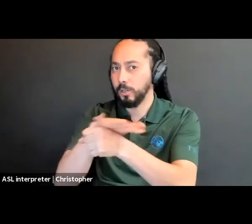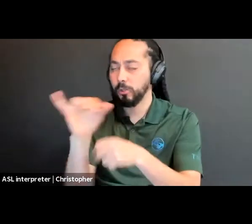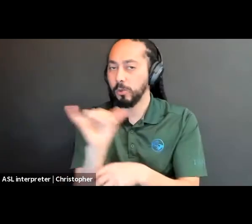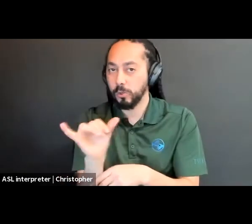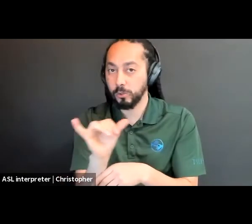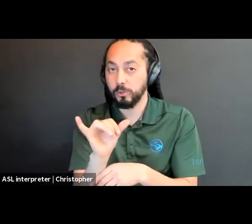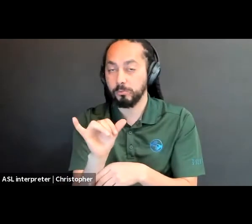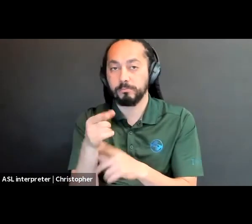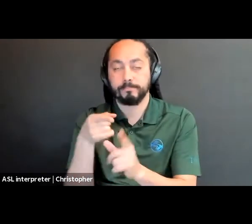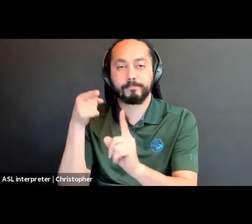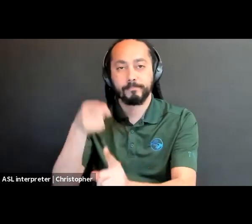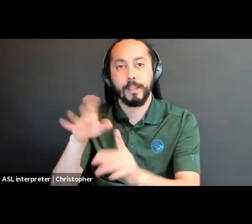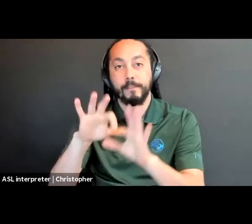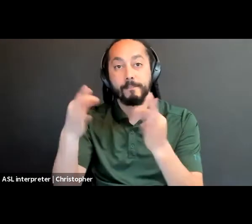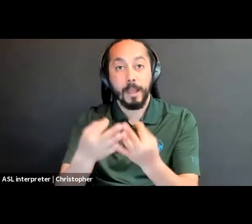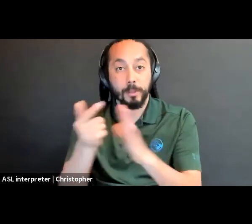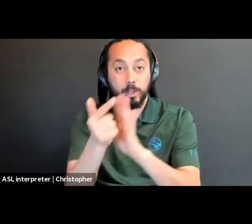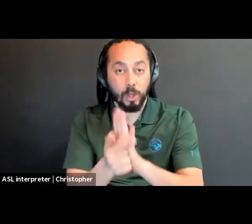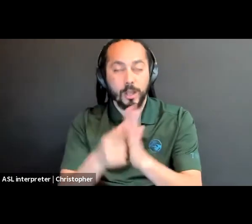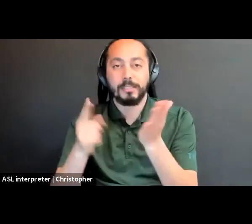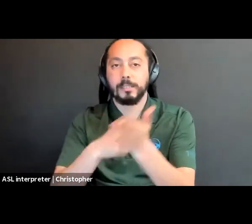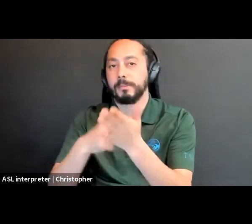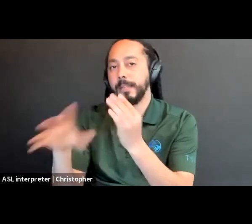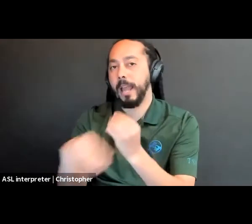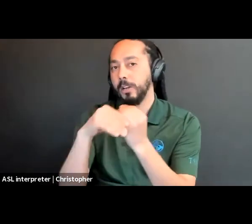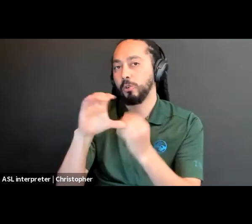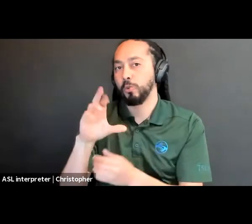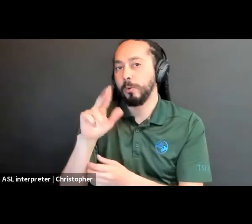in some cases, criminal legislation.